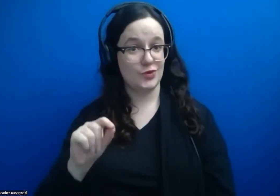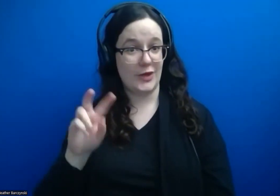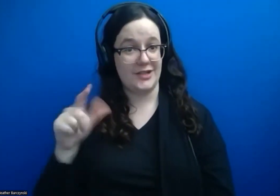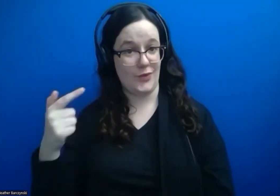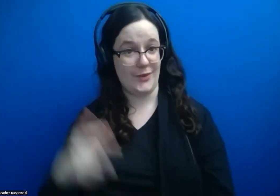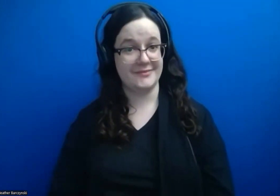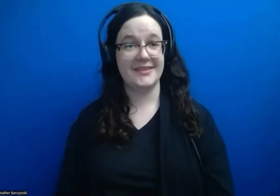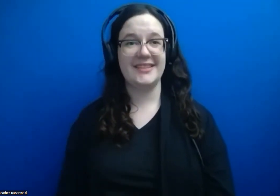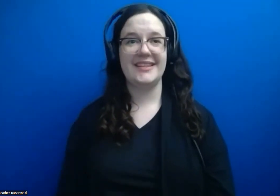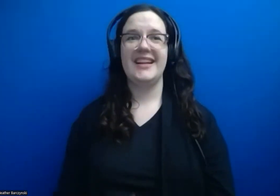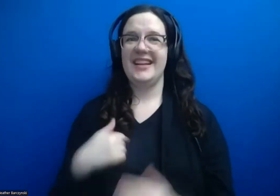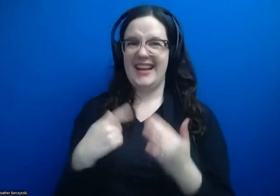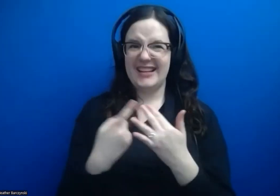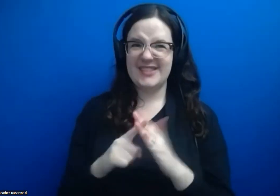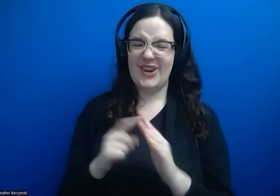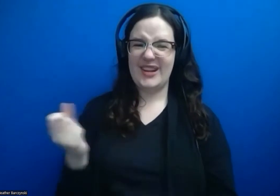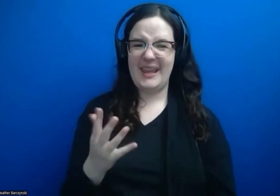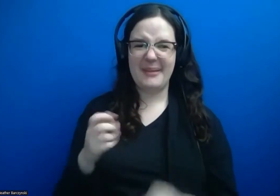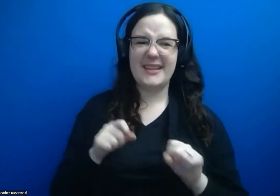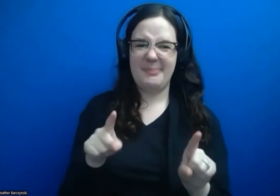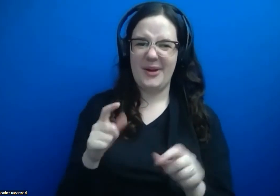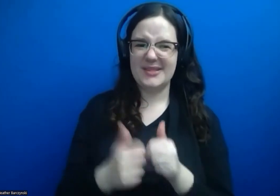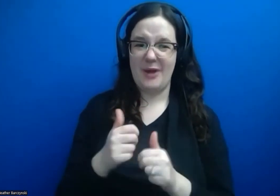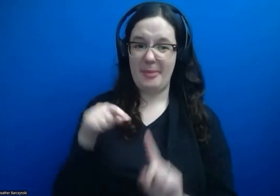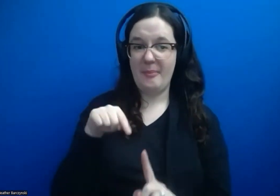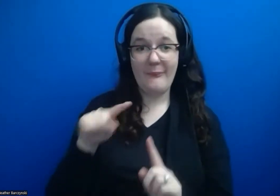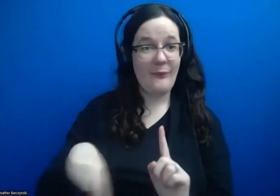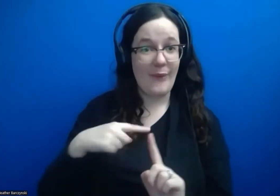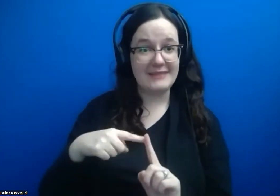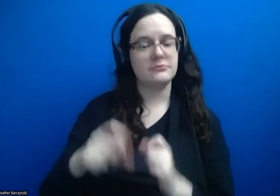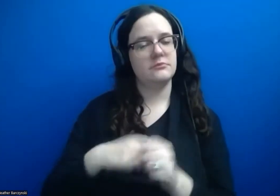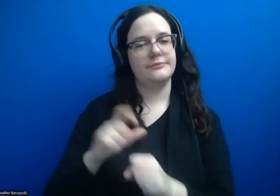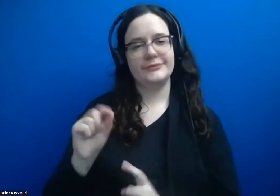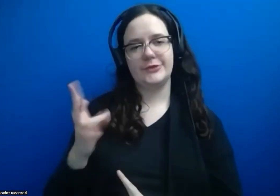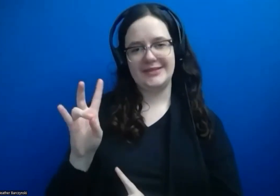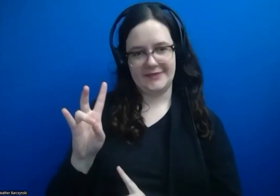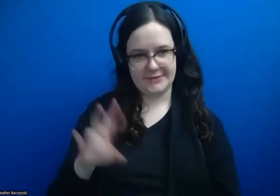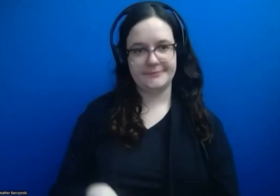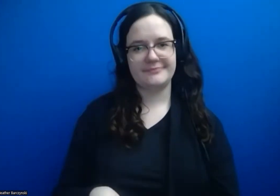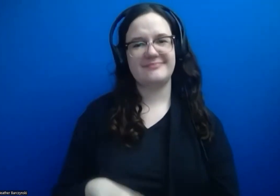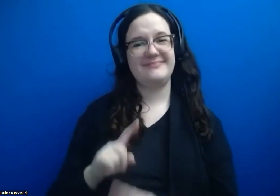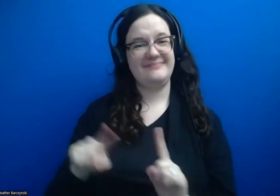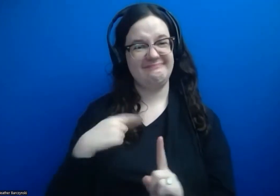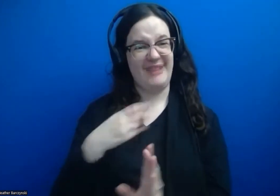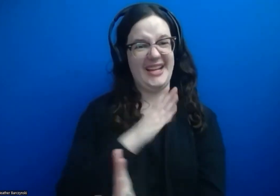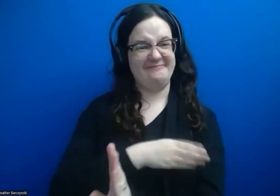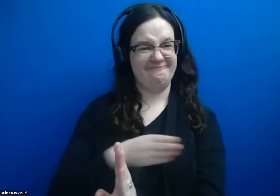gambling compulsively or problematically in 2017, but I have had other addictions in my